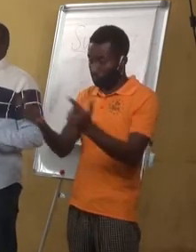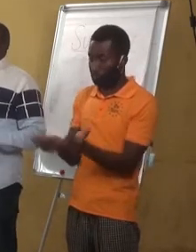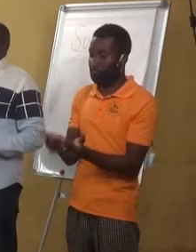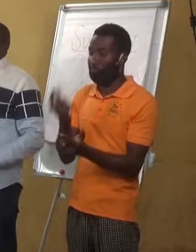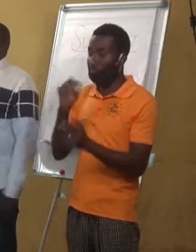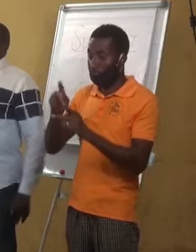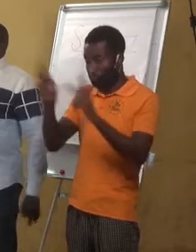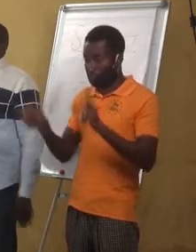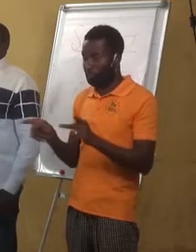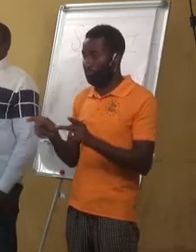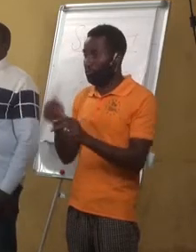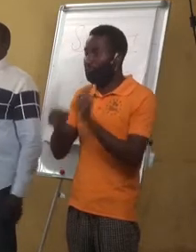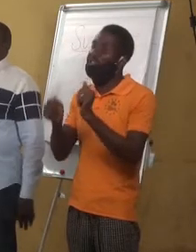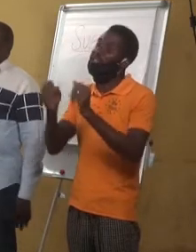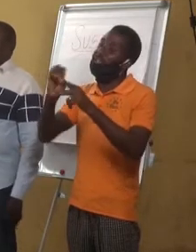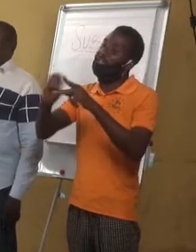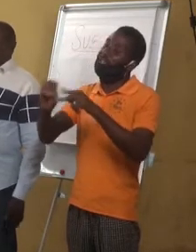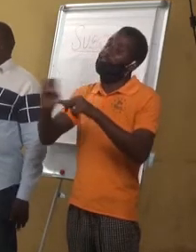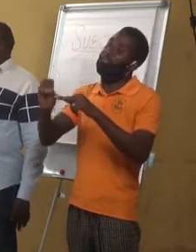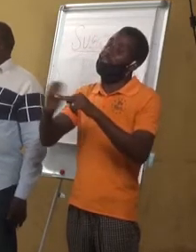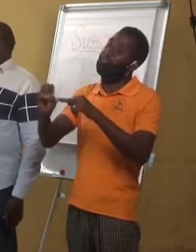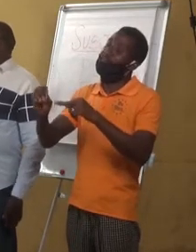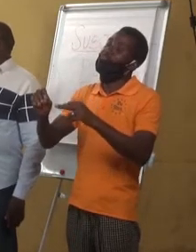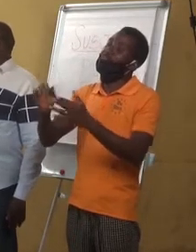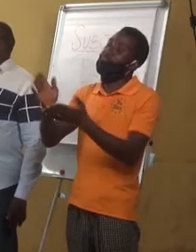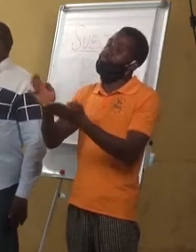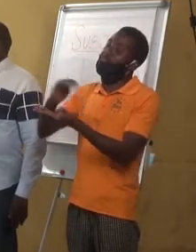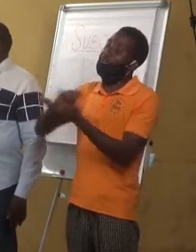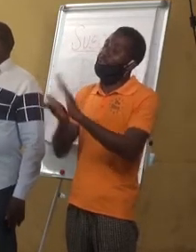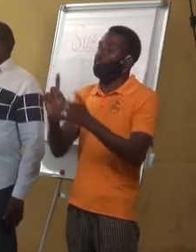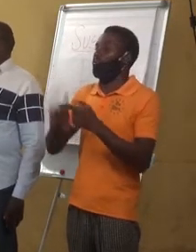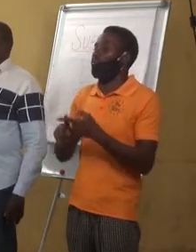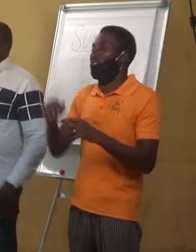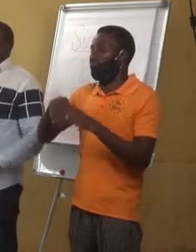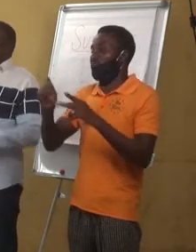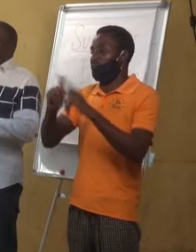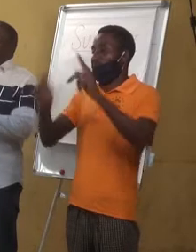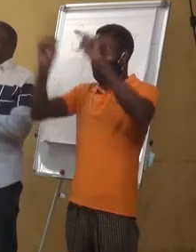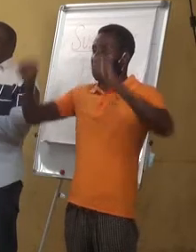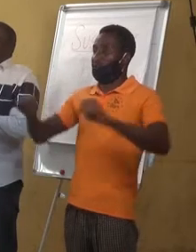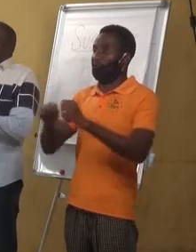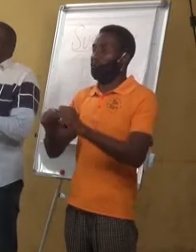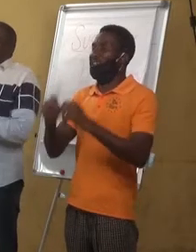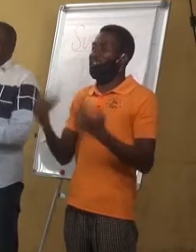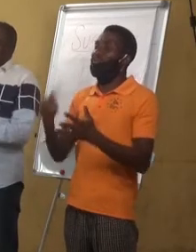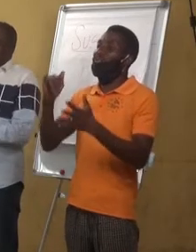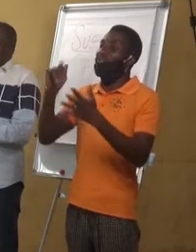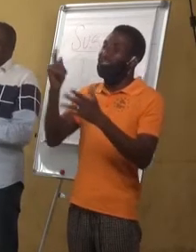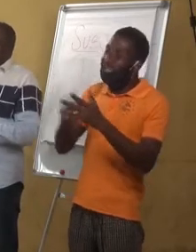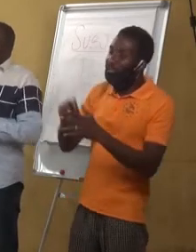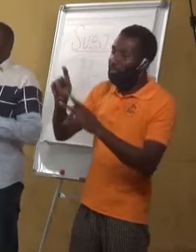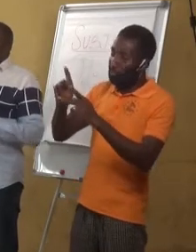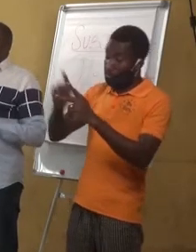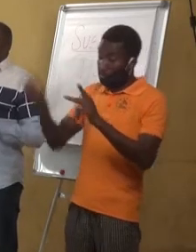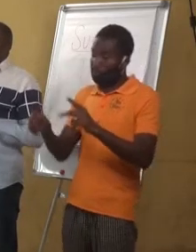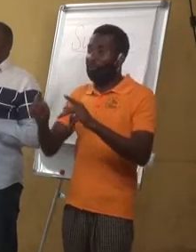or period in which an element belongs to in the periodic table. The periodic table is an organized table